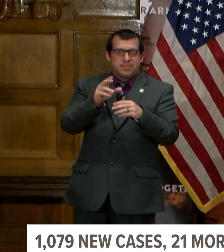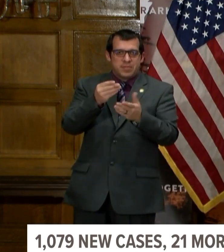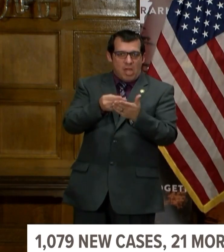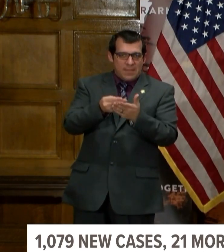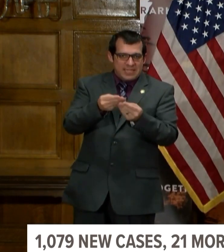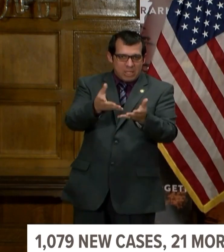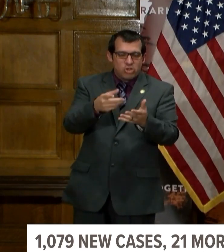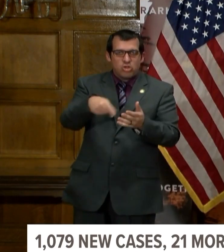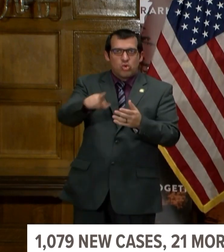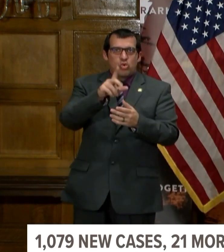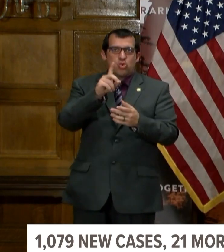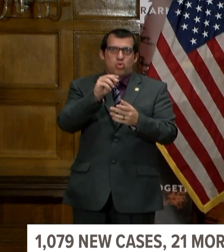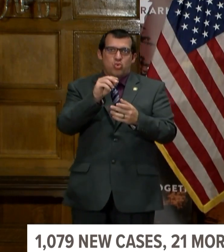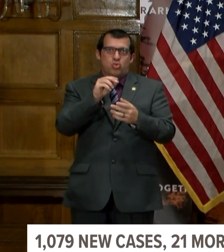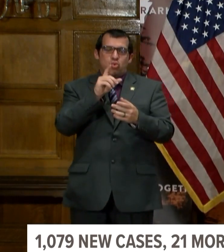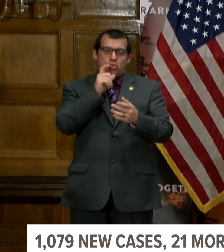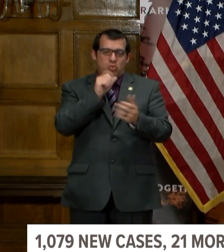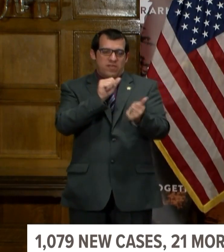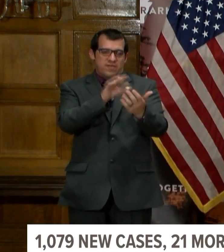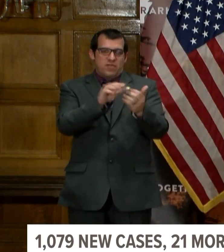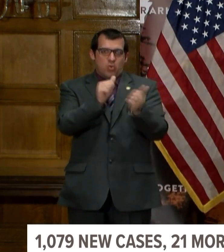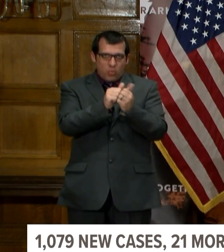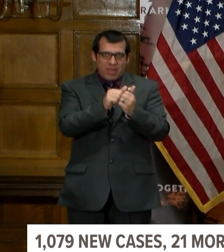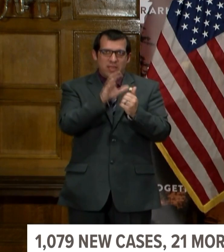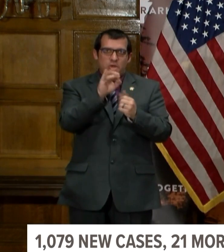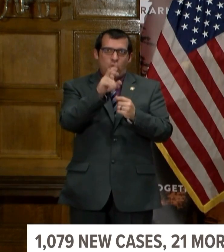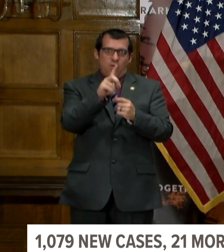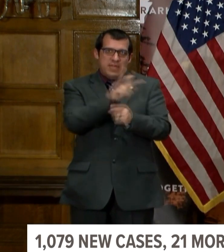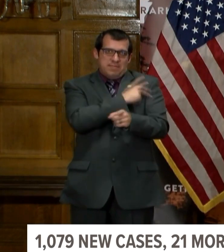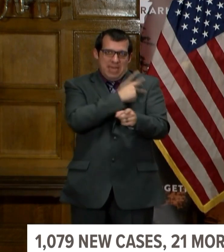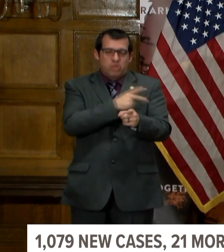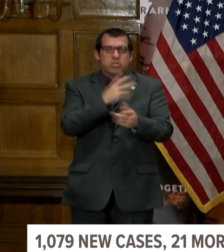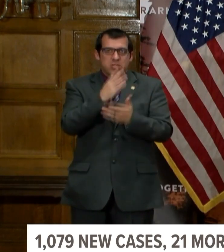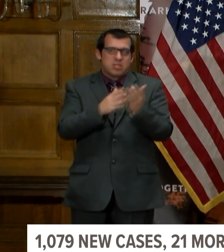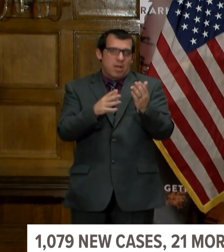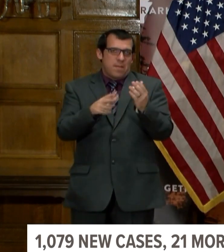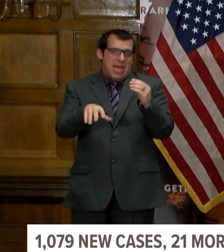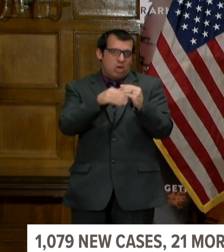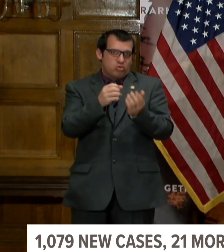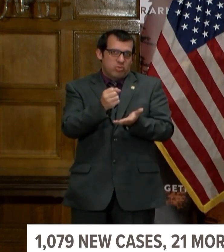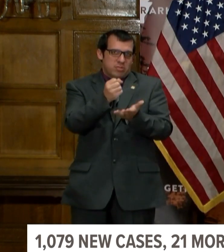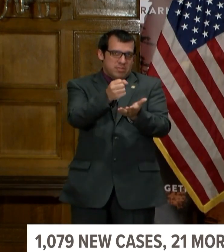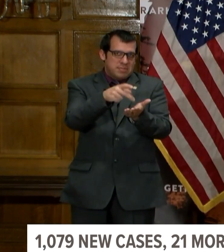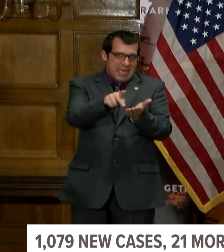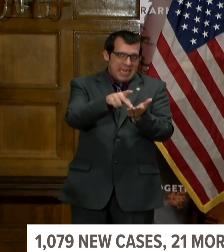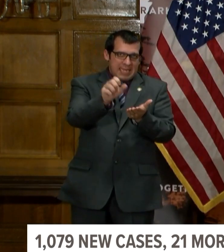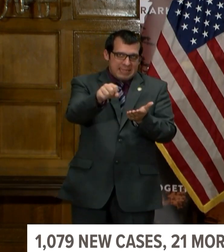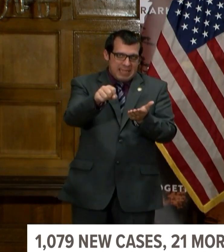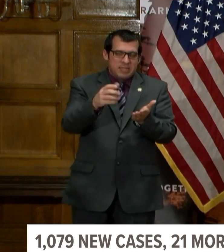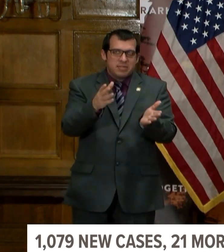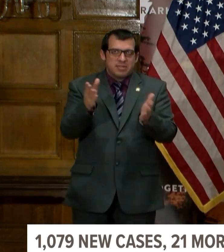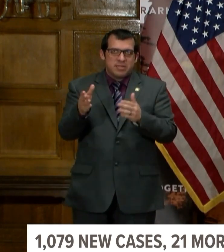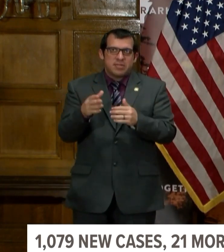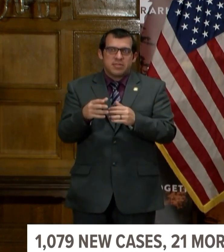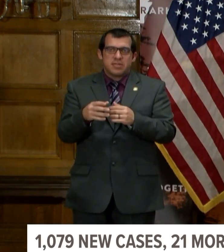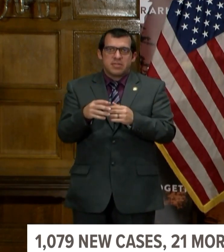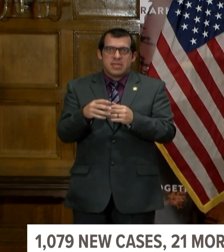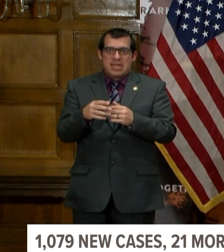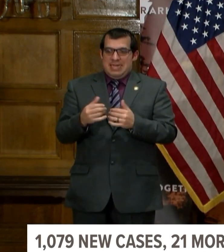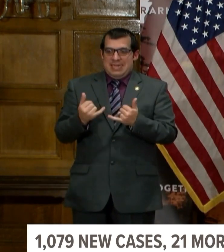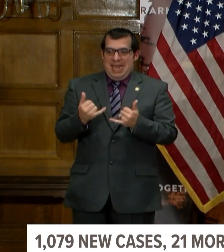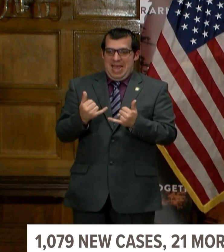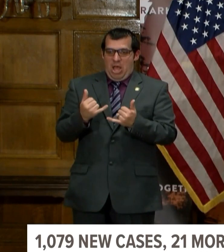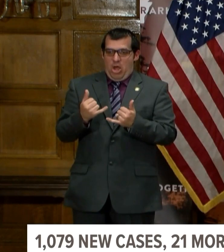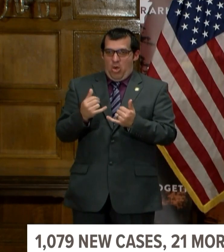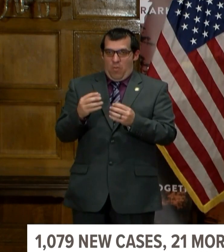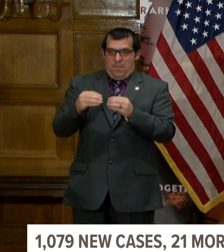directly with the COVID patients, and so there was some extra compensation there. There's not any additional